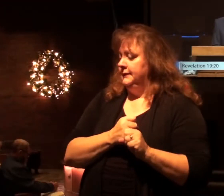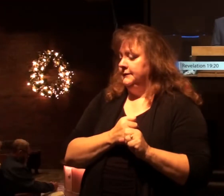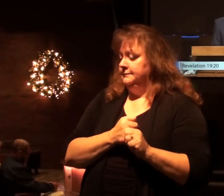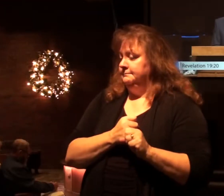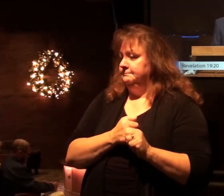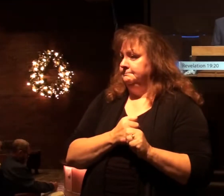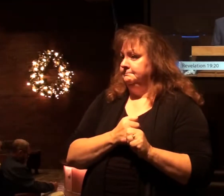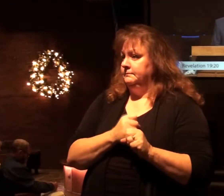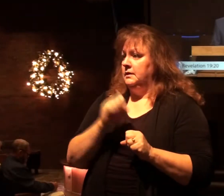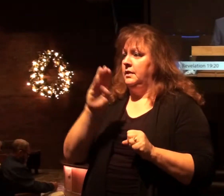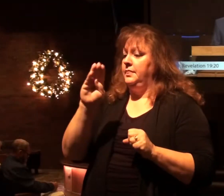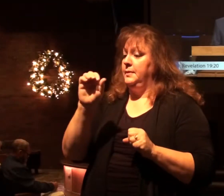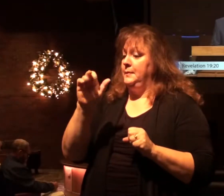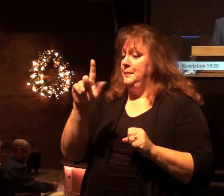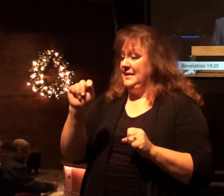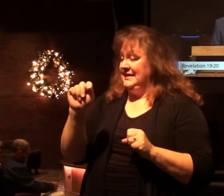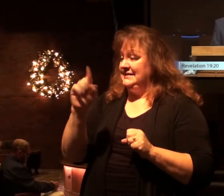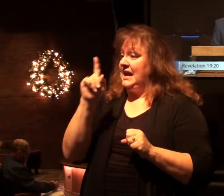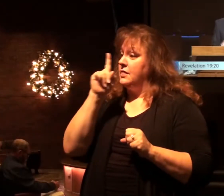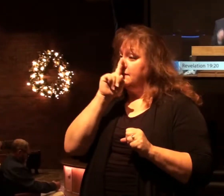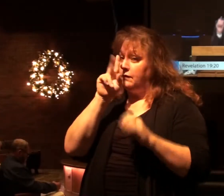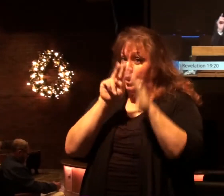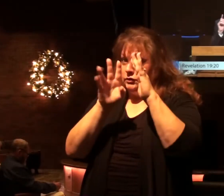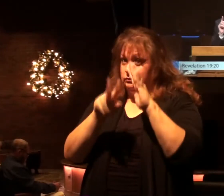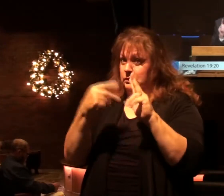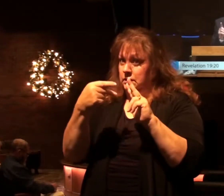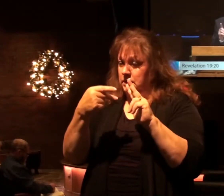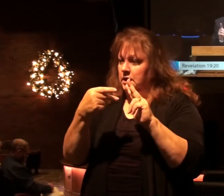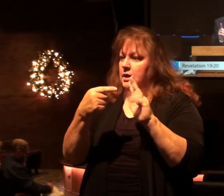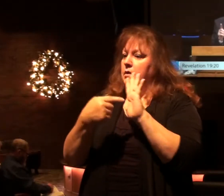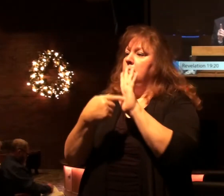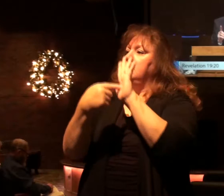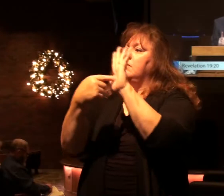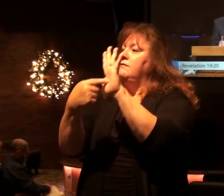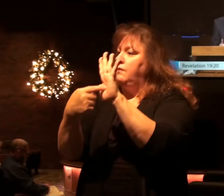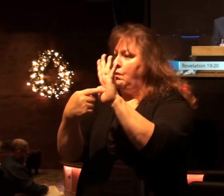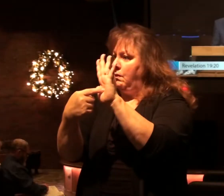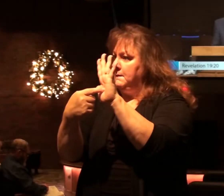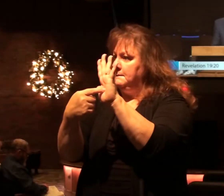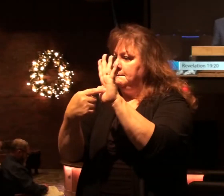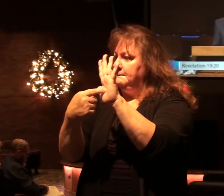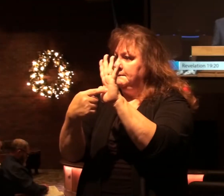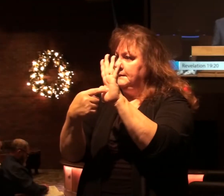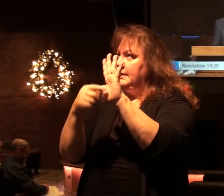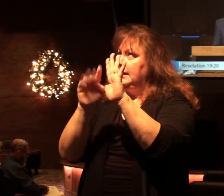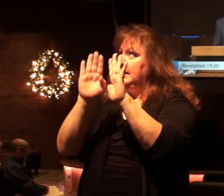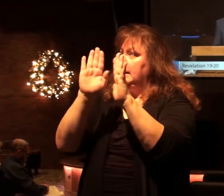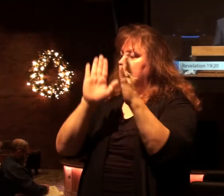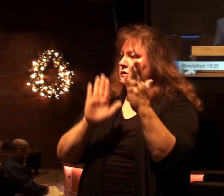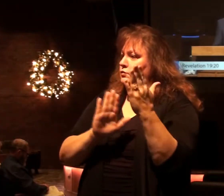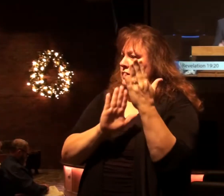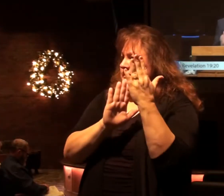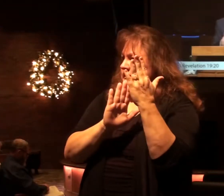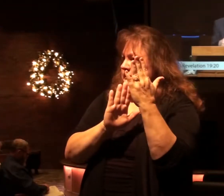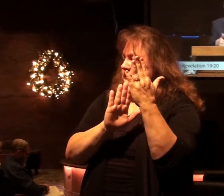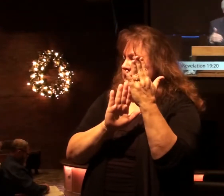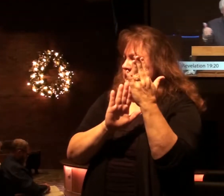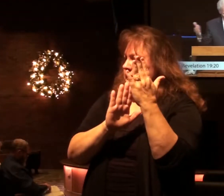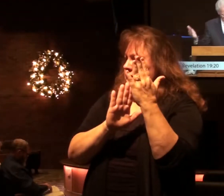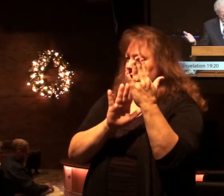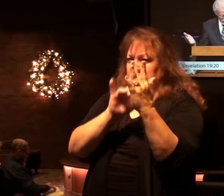The beast was seized, with him the false prophet who performed the signs in his presence, by which